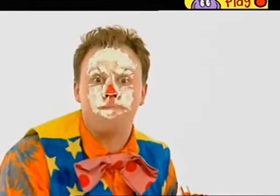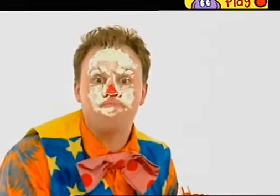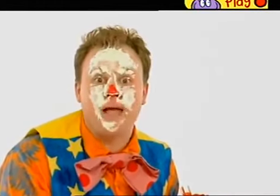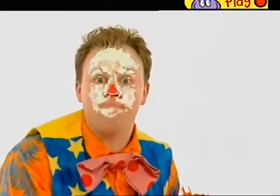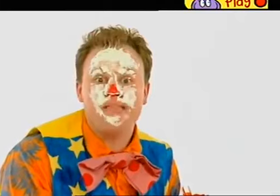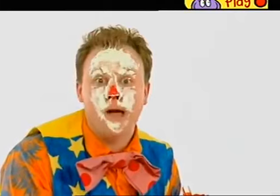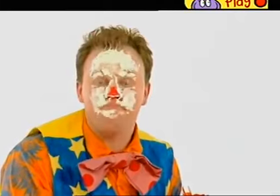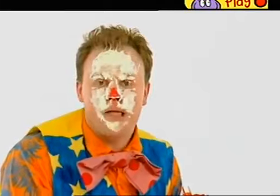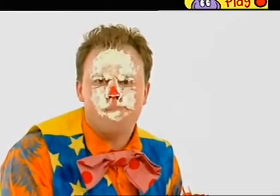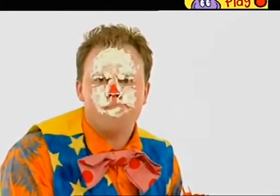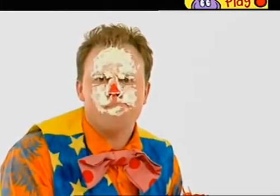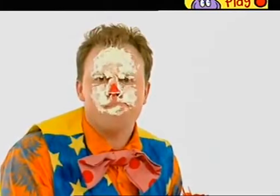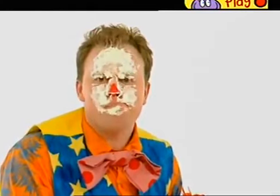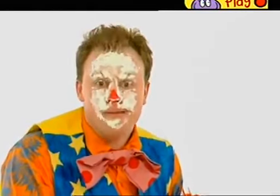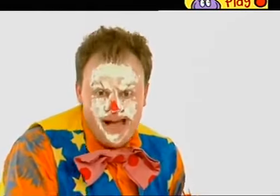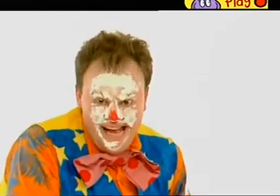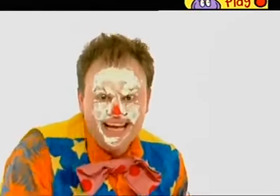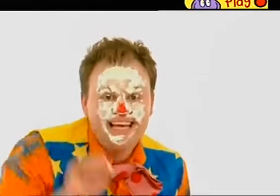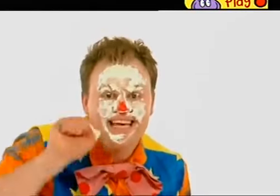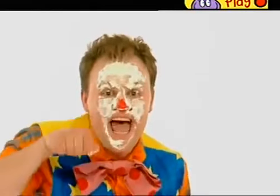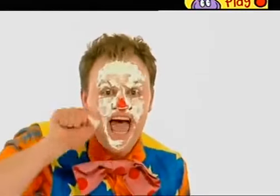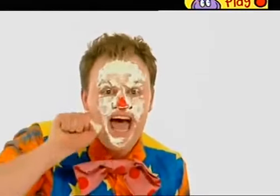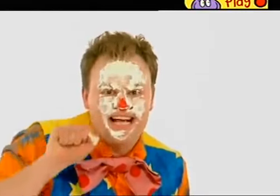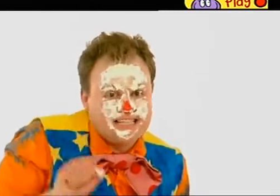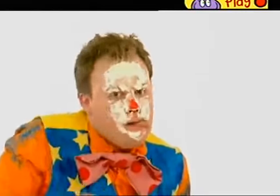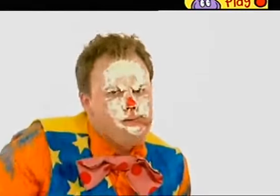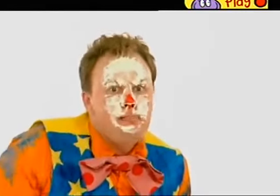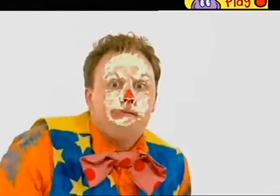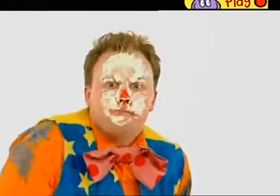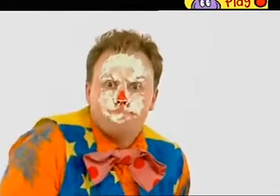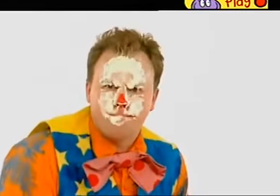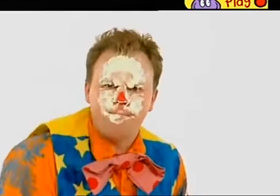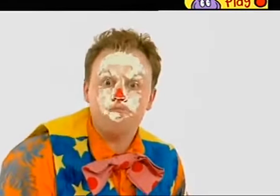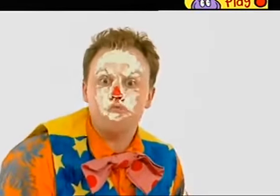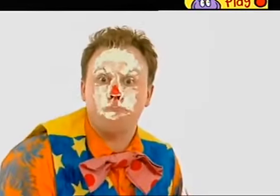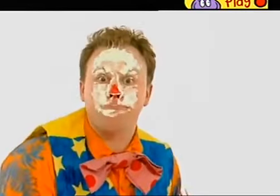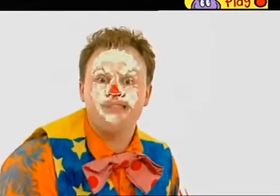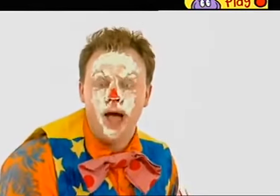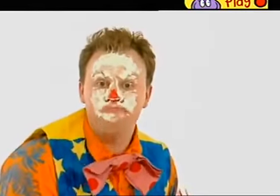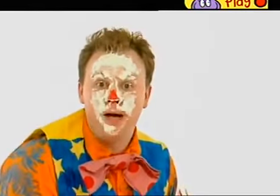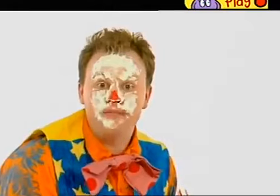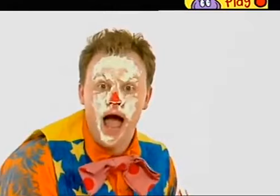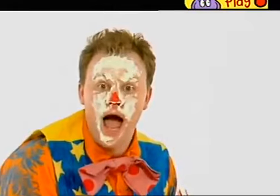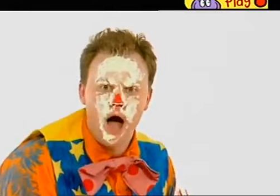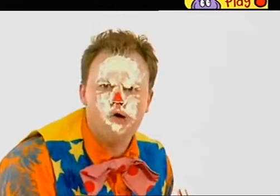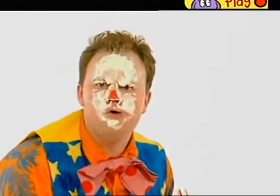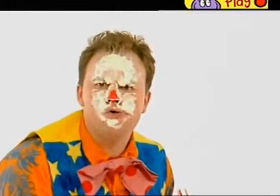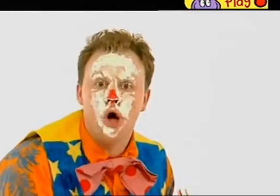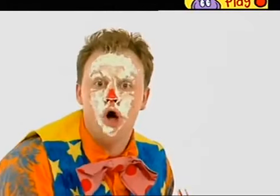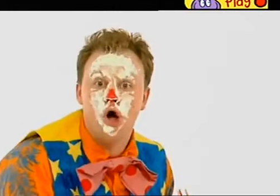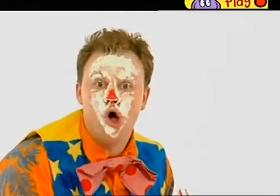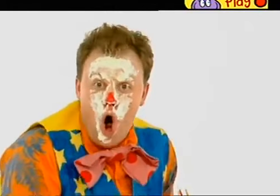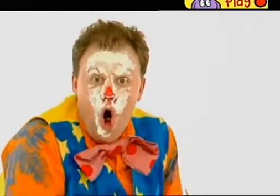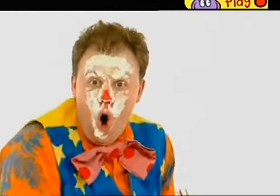Does that cake taste nice, Mr. Tumble? Yes! Don't forget to share it with your toys.